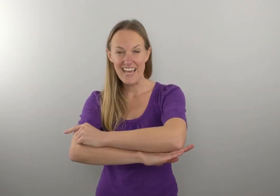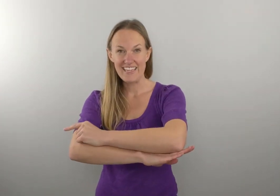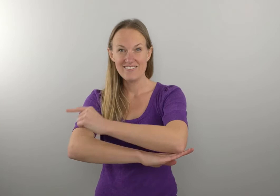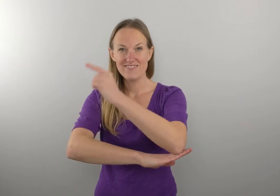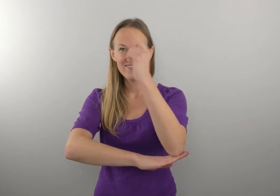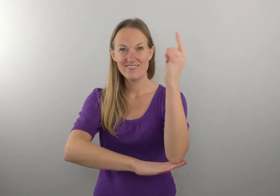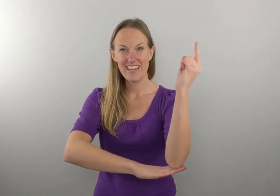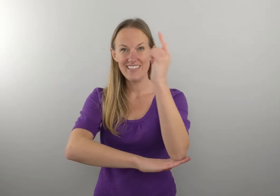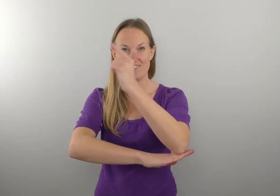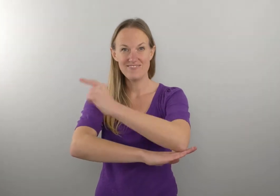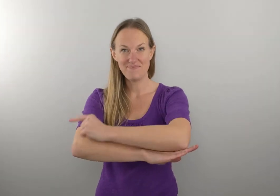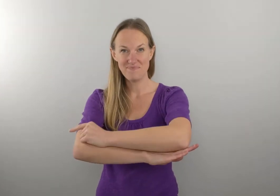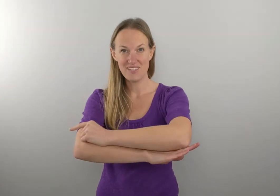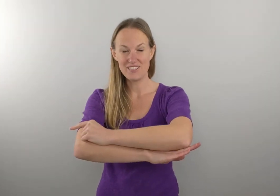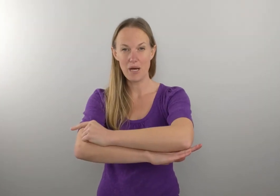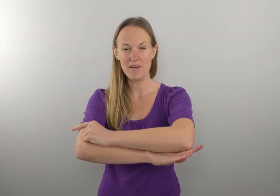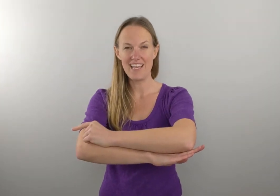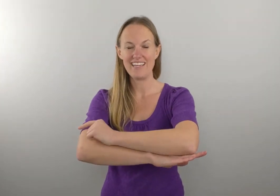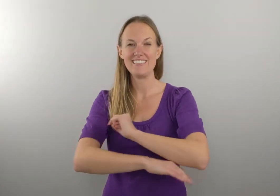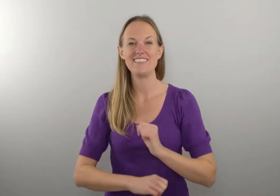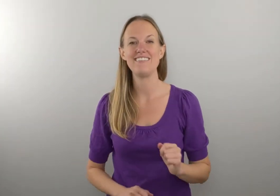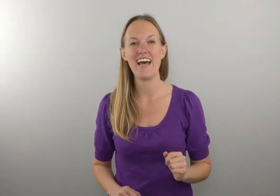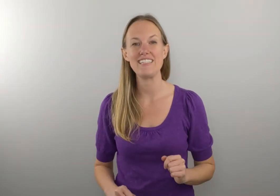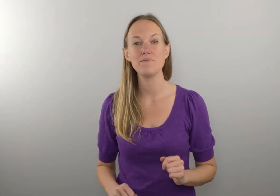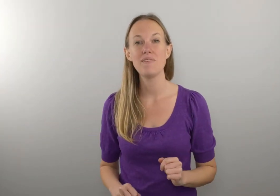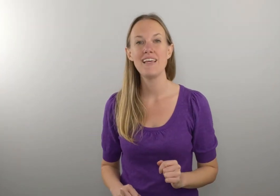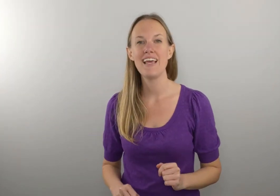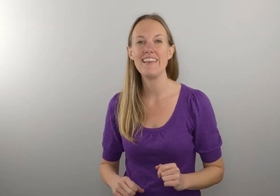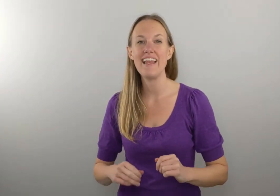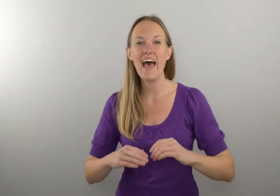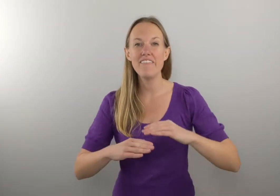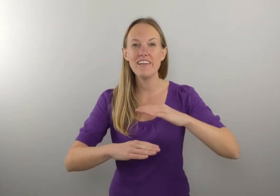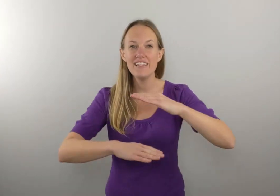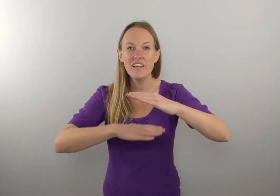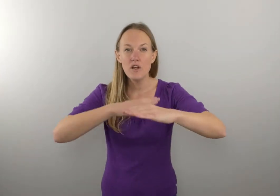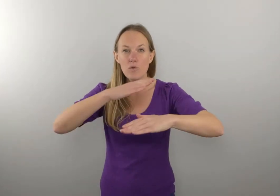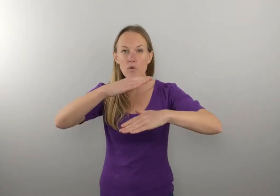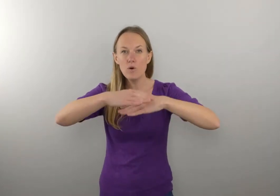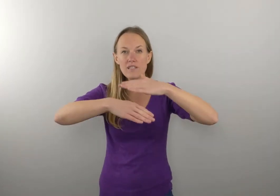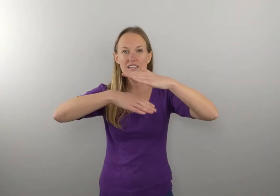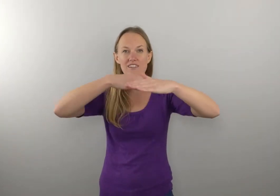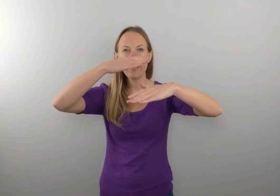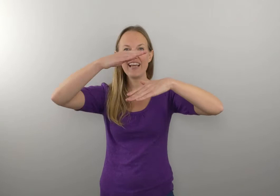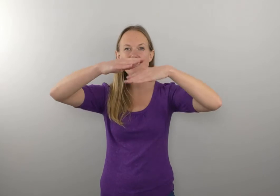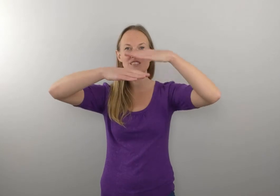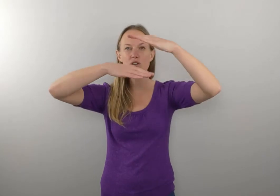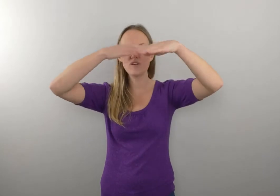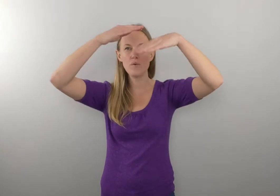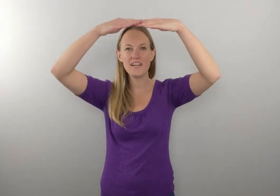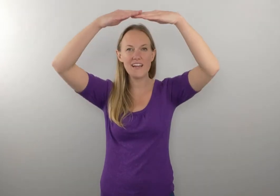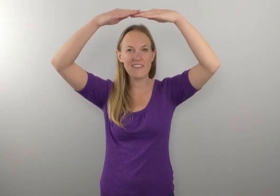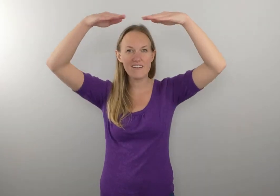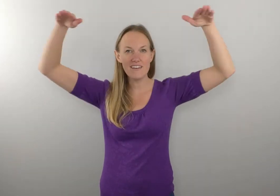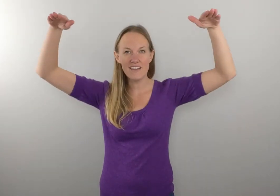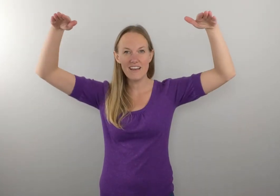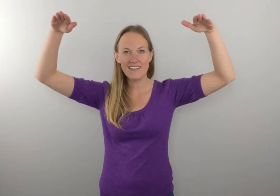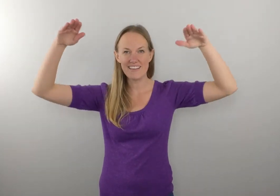Day. Okay, your dominant hand is doing that. And then heaven, rolling your hands over one another, and then like